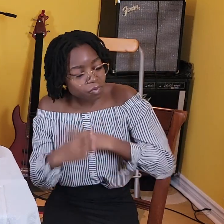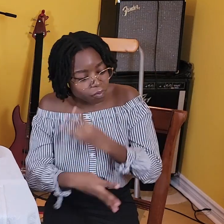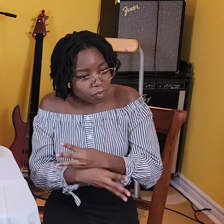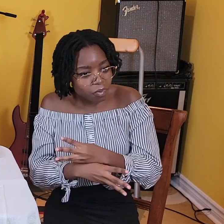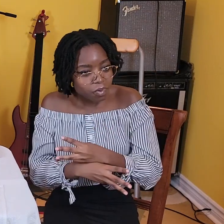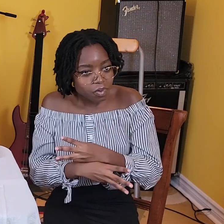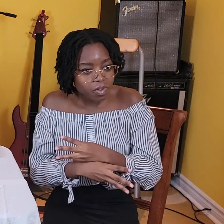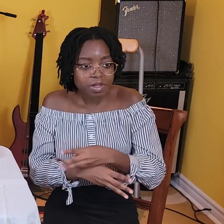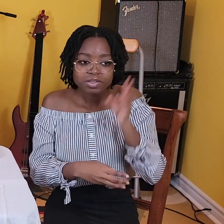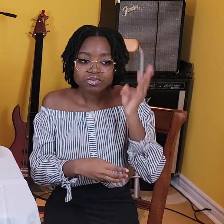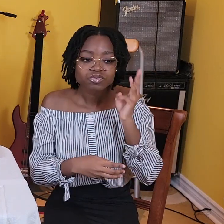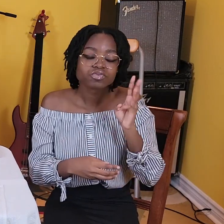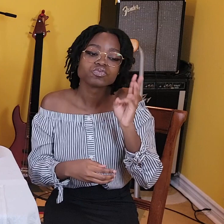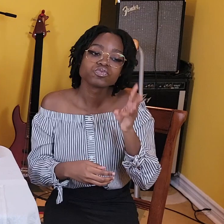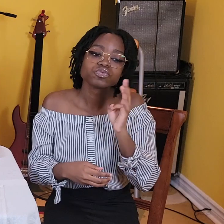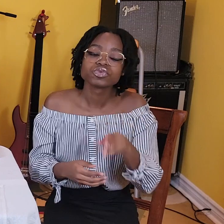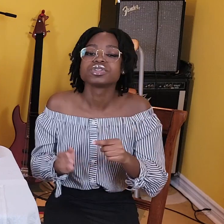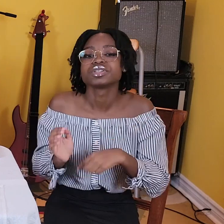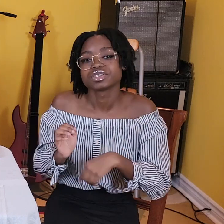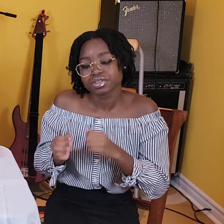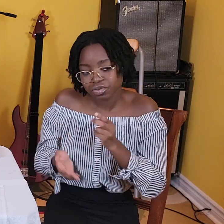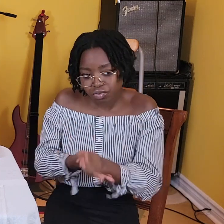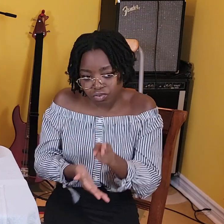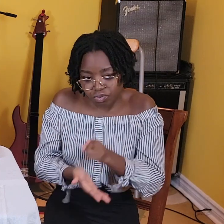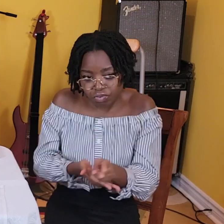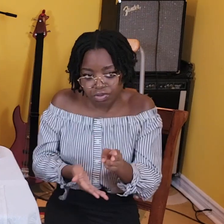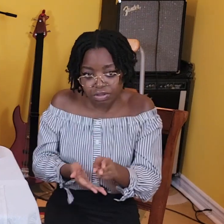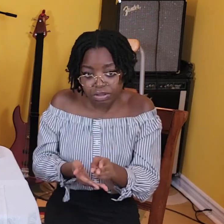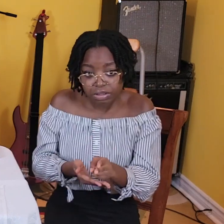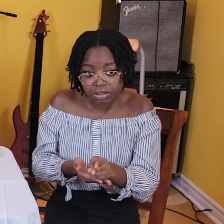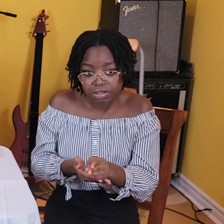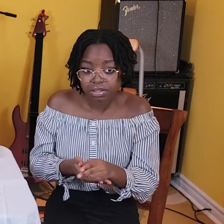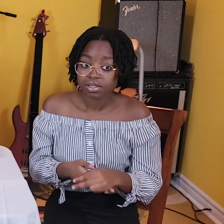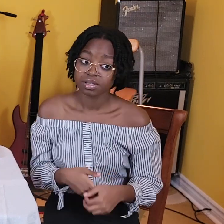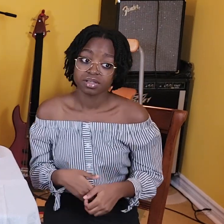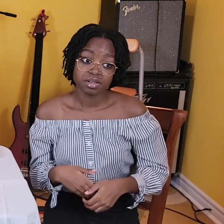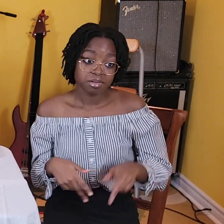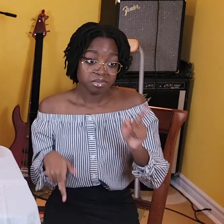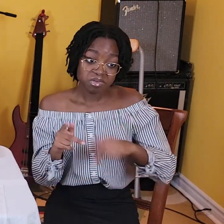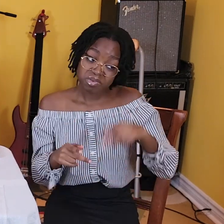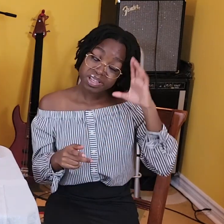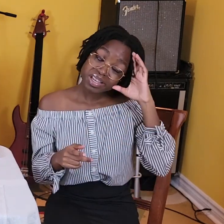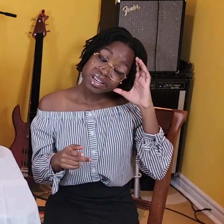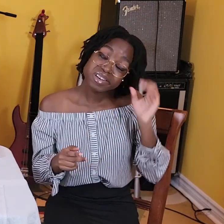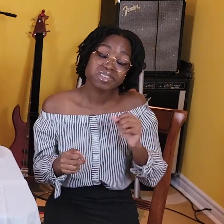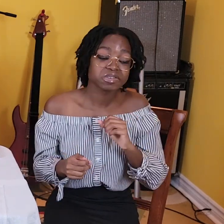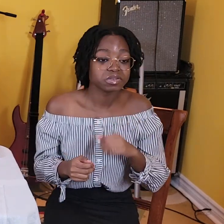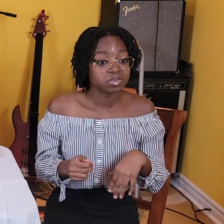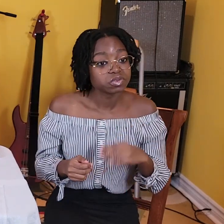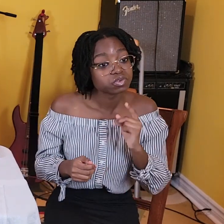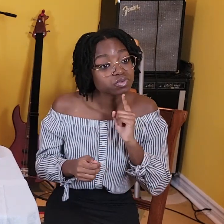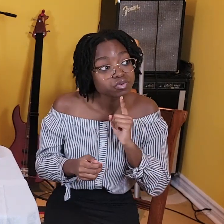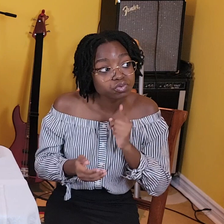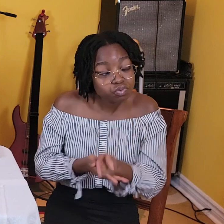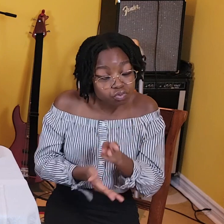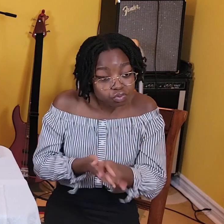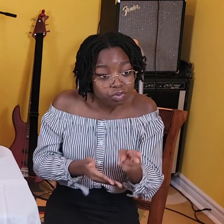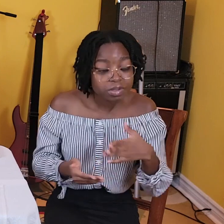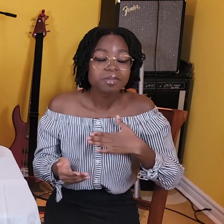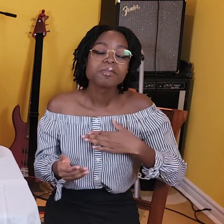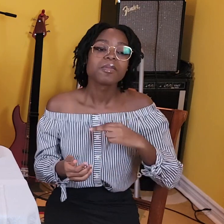Everyone who is of the truth hears my voice. Pilate said to him, What is